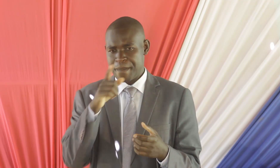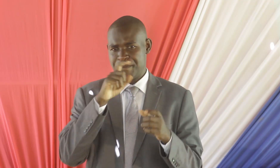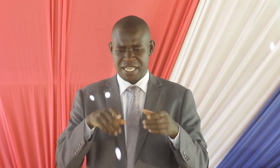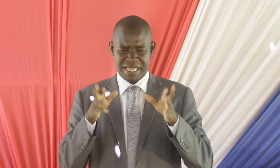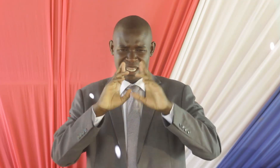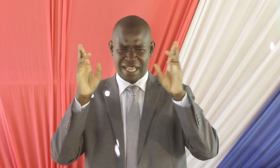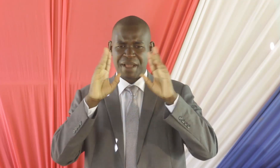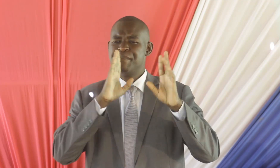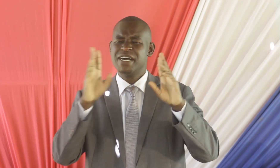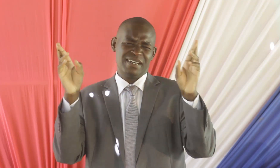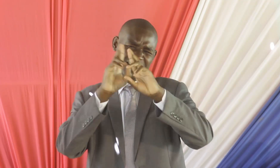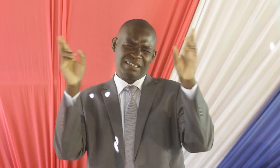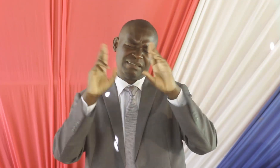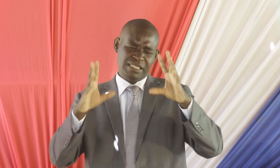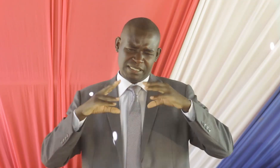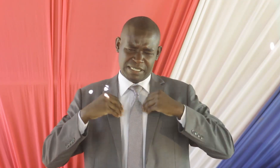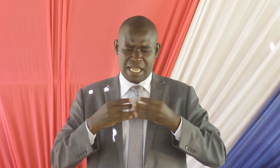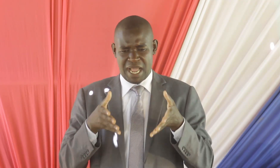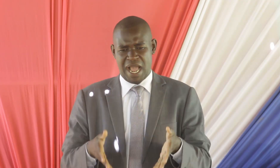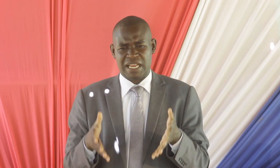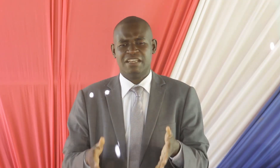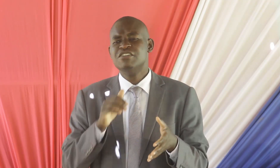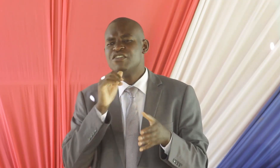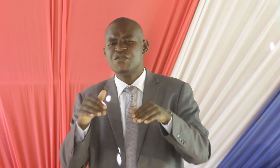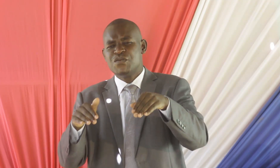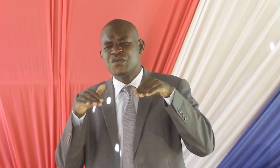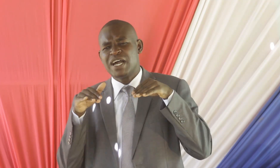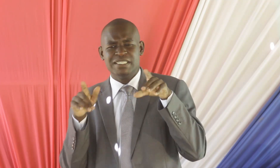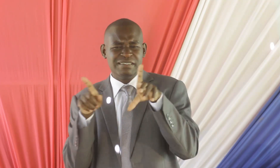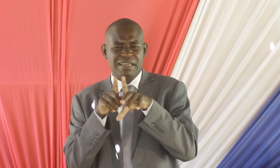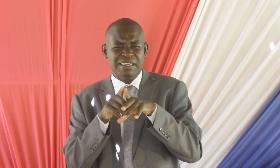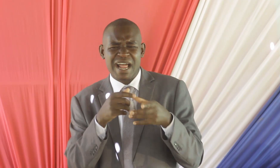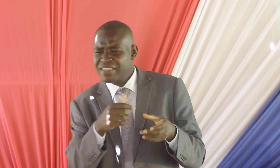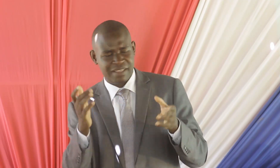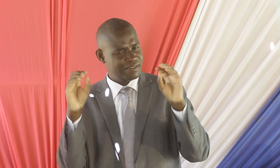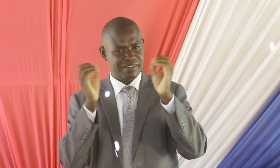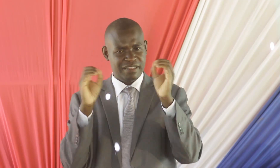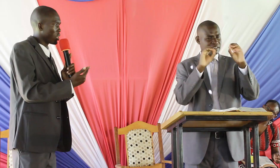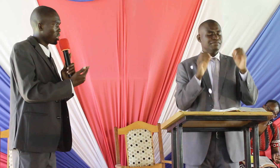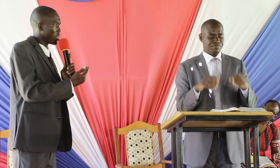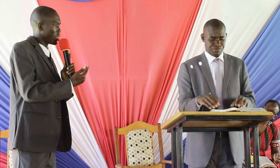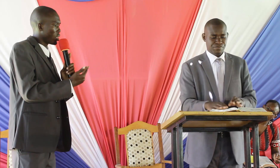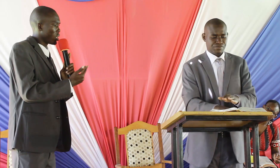when we want to accept Jesus, we must be ready not to wait.